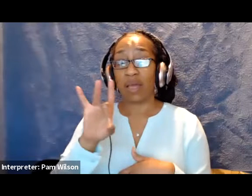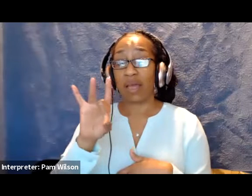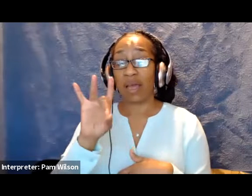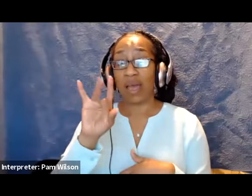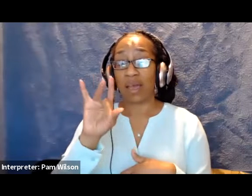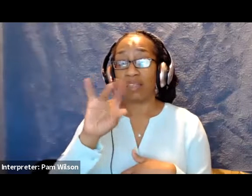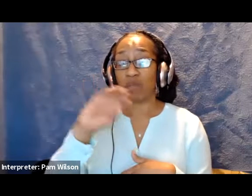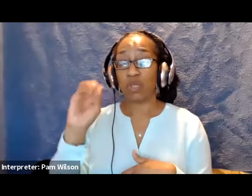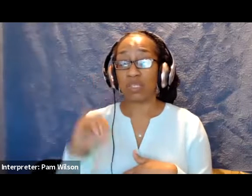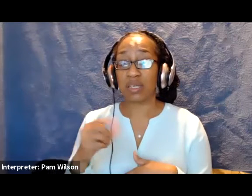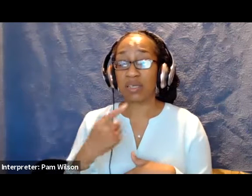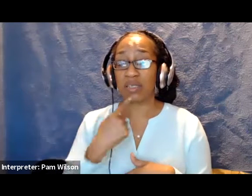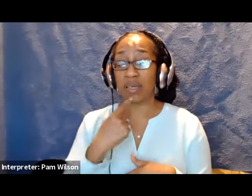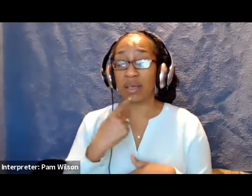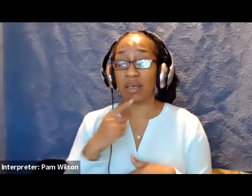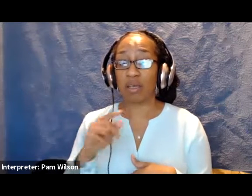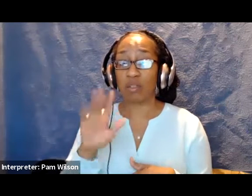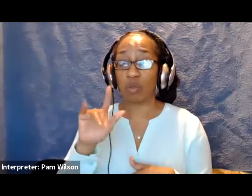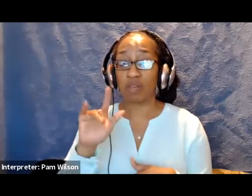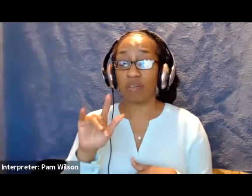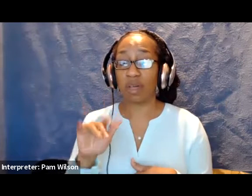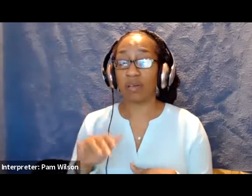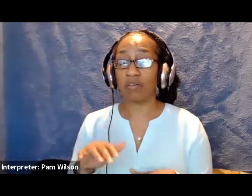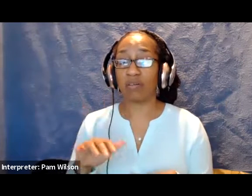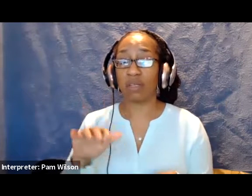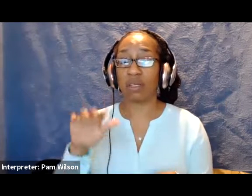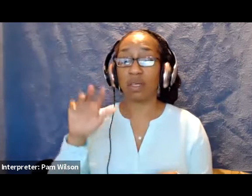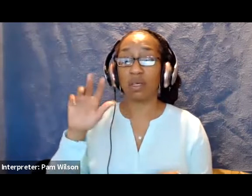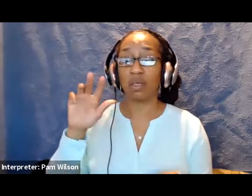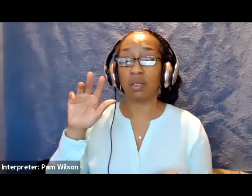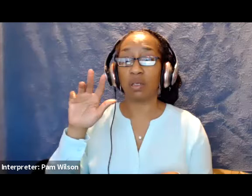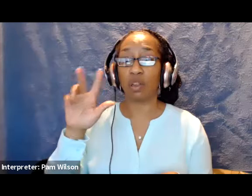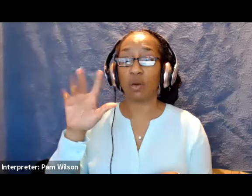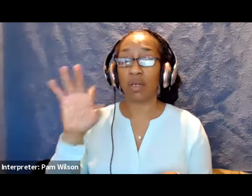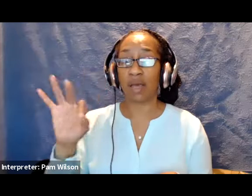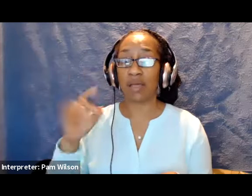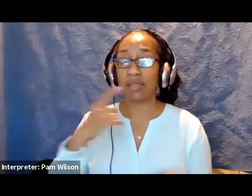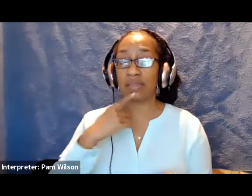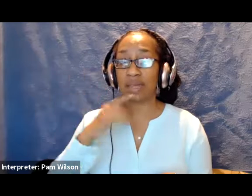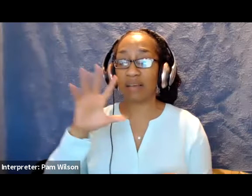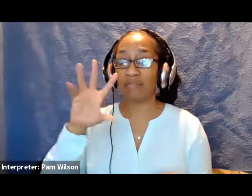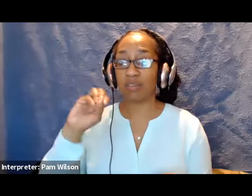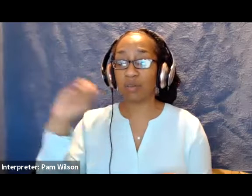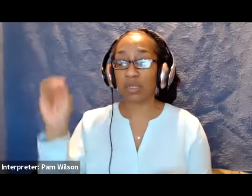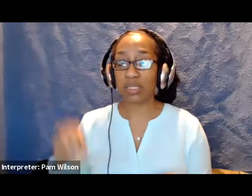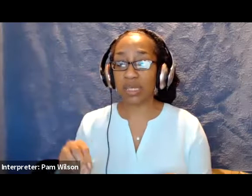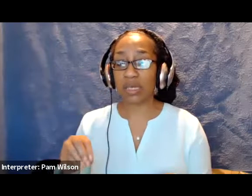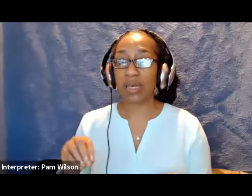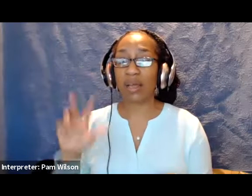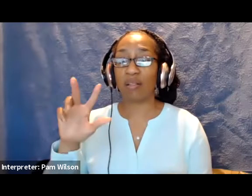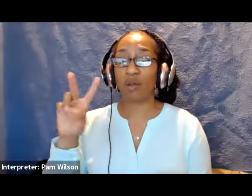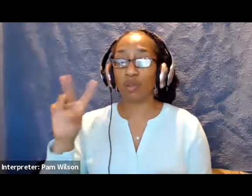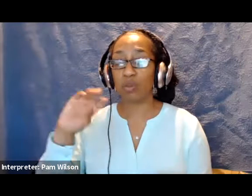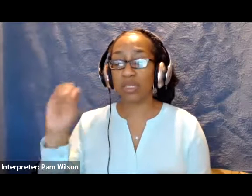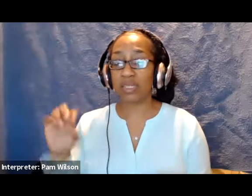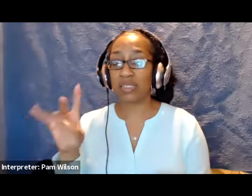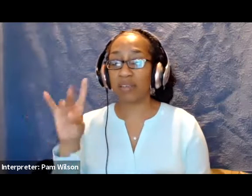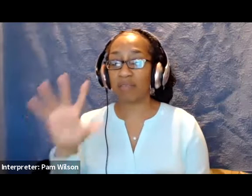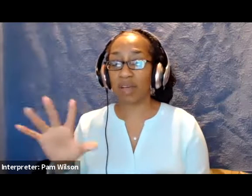25, 39% said 50%, 32% said 75%, and 11% said